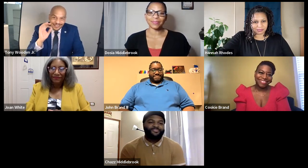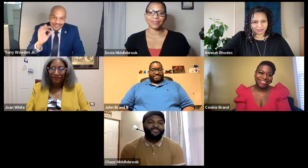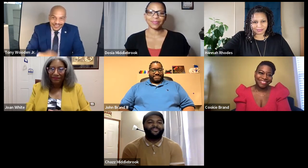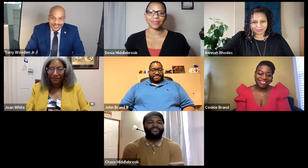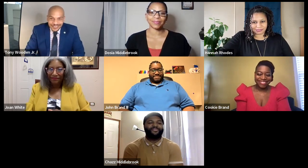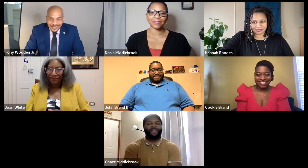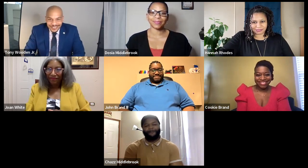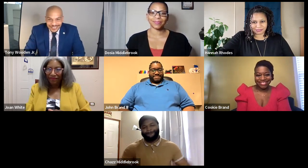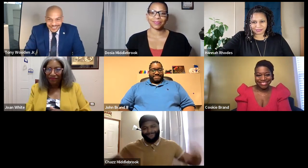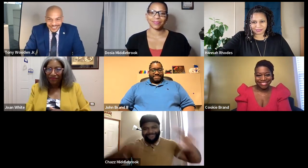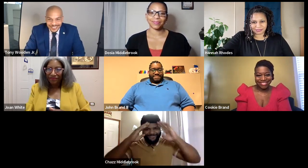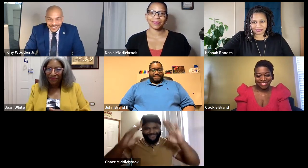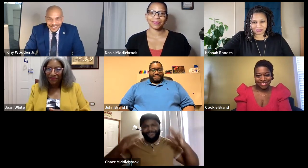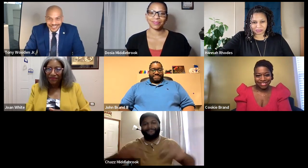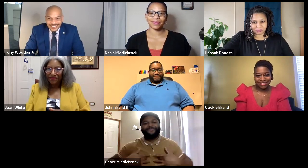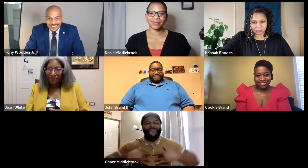problem, no problem. Chaz, you're up next.